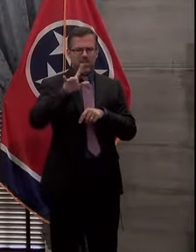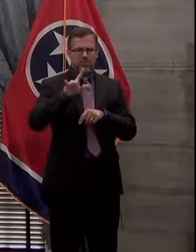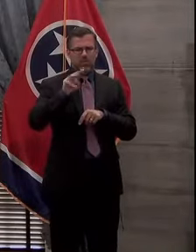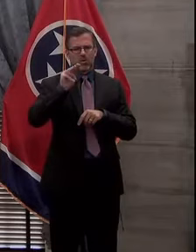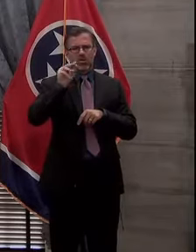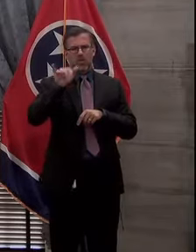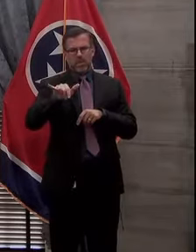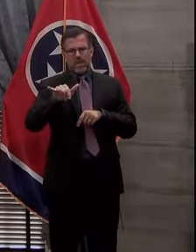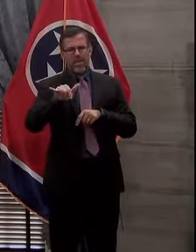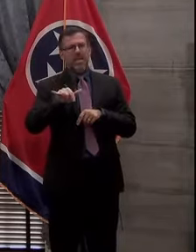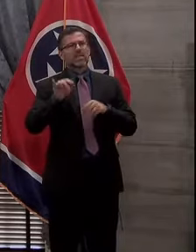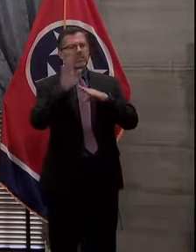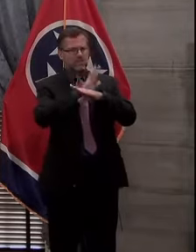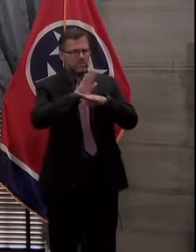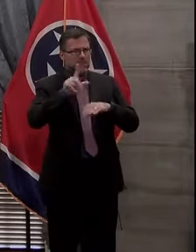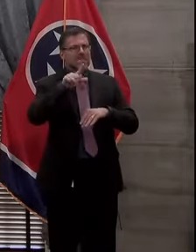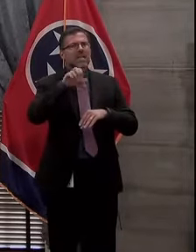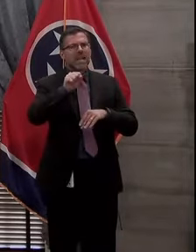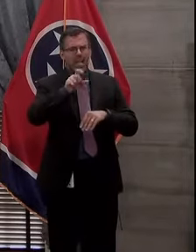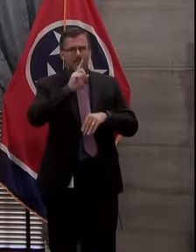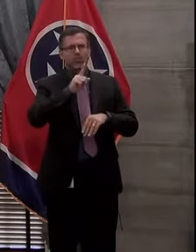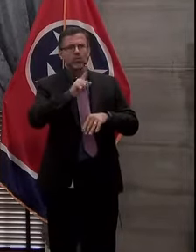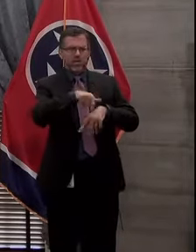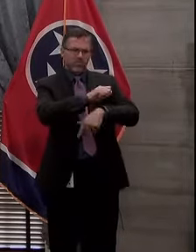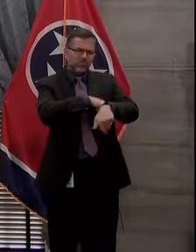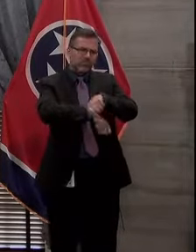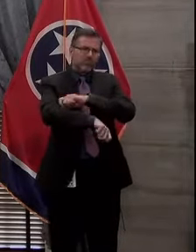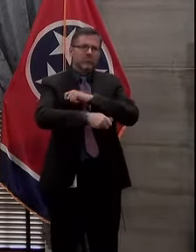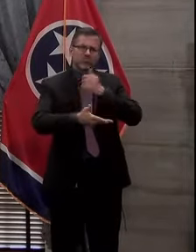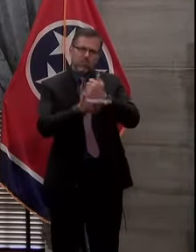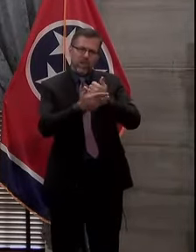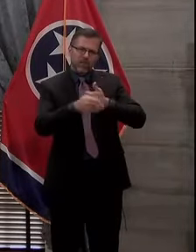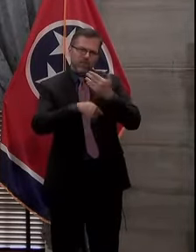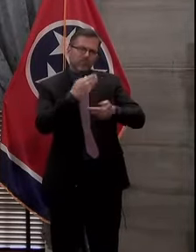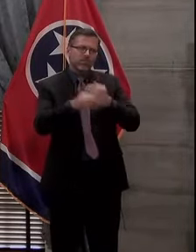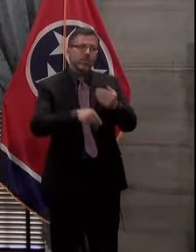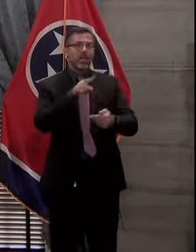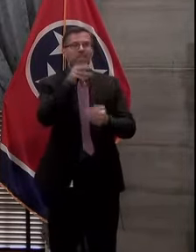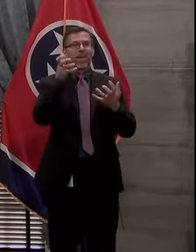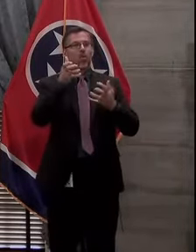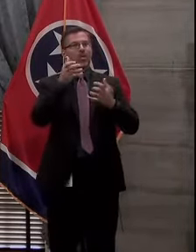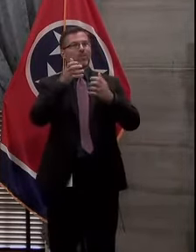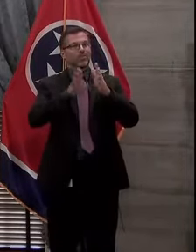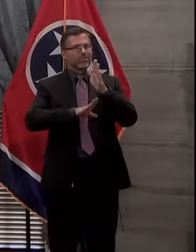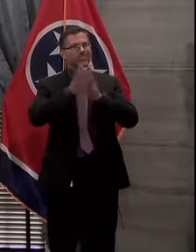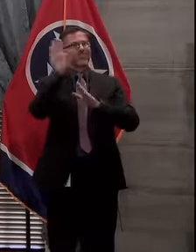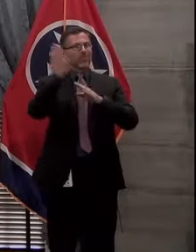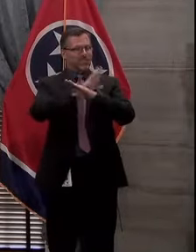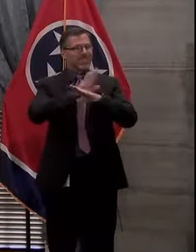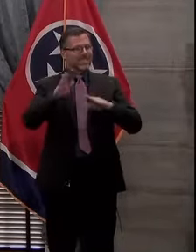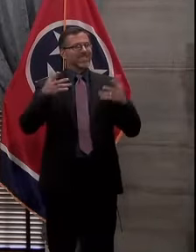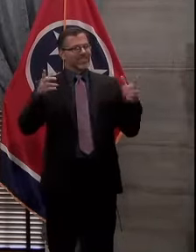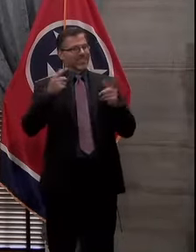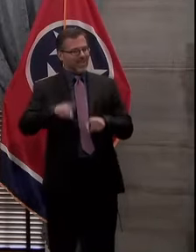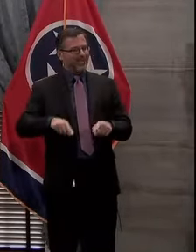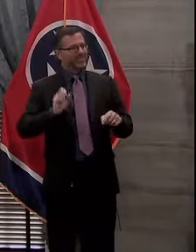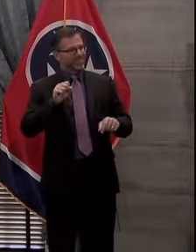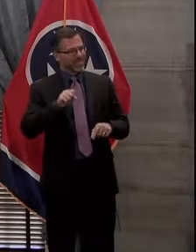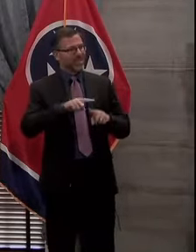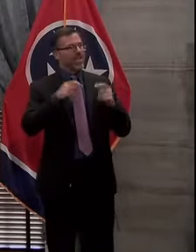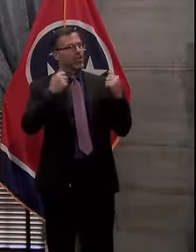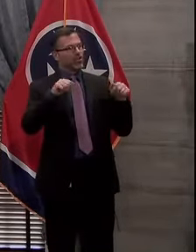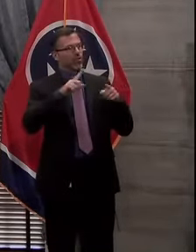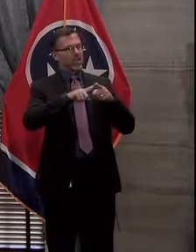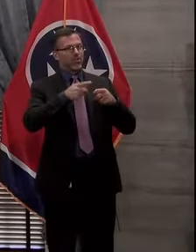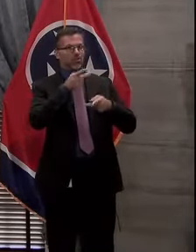Tennessee really stepped up to the plate. And, you know, they wanted to build their business, and they've got them built now. And so now they're trying to scale to match